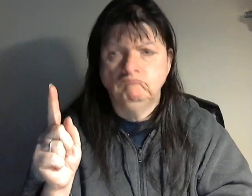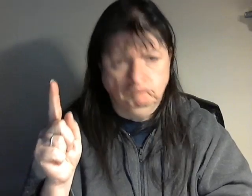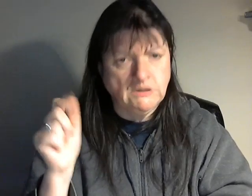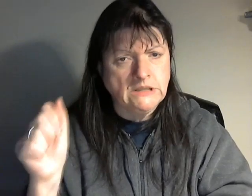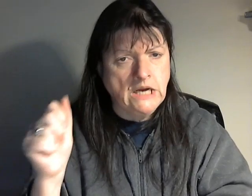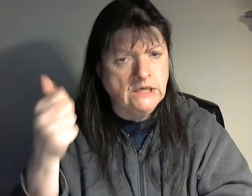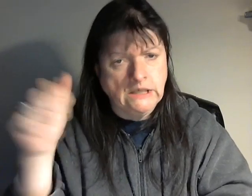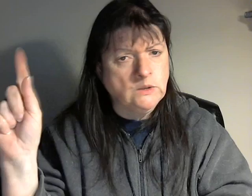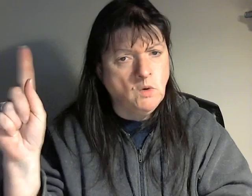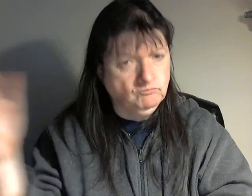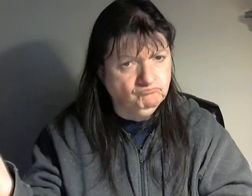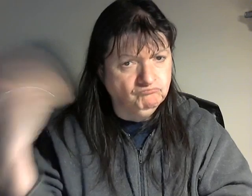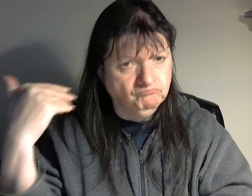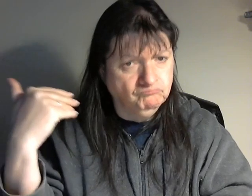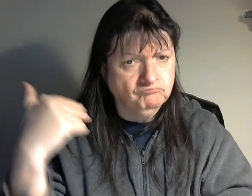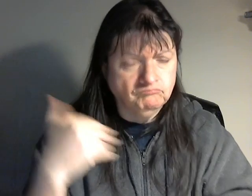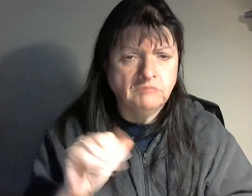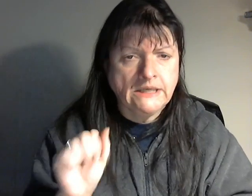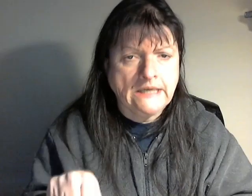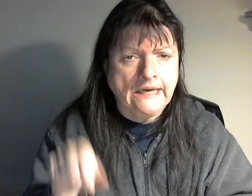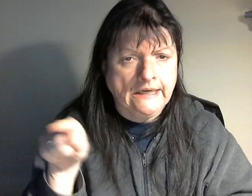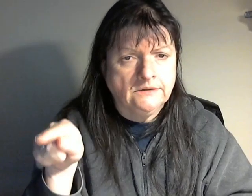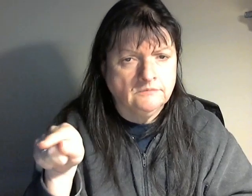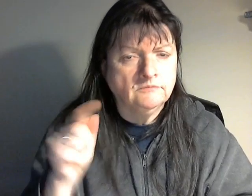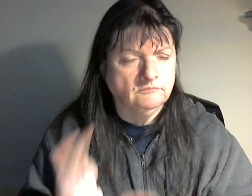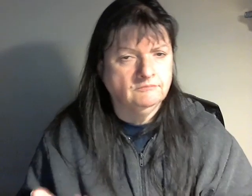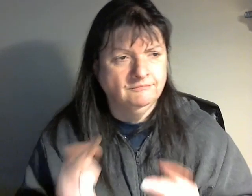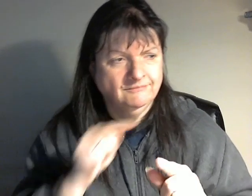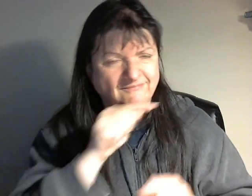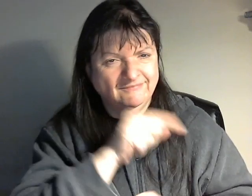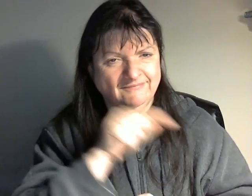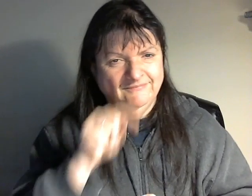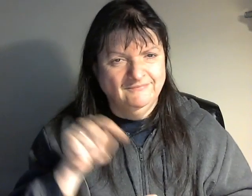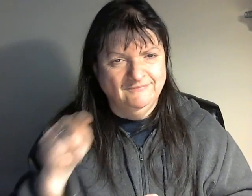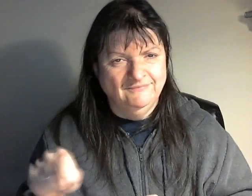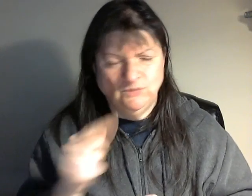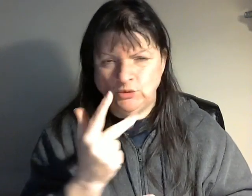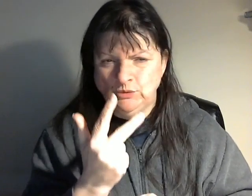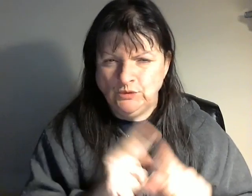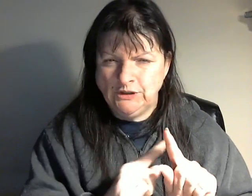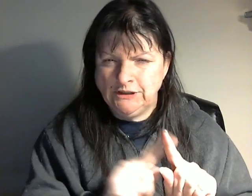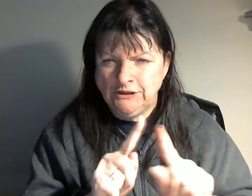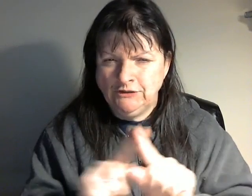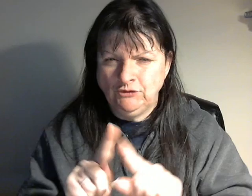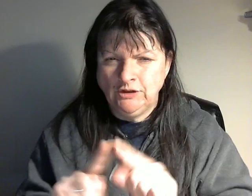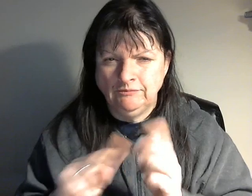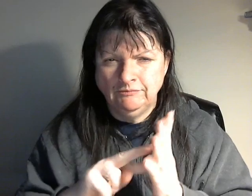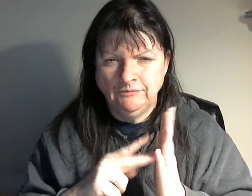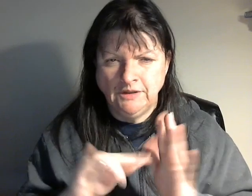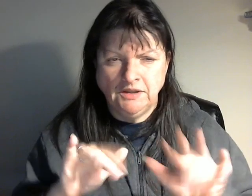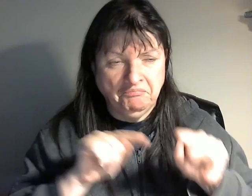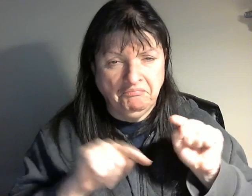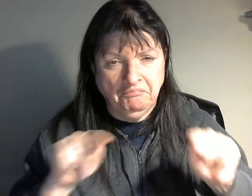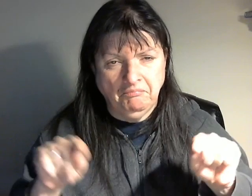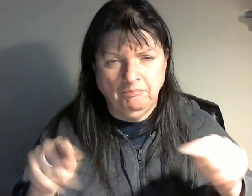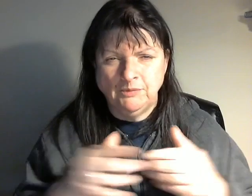worth it It's worth not worth it was just like you,